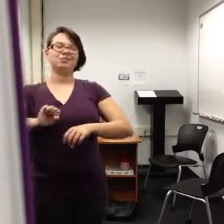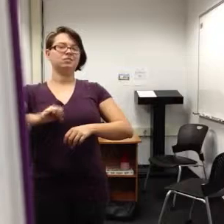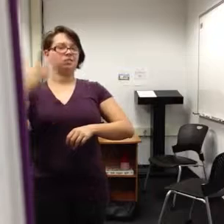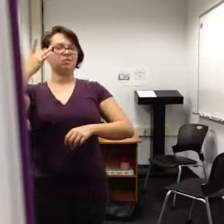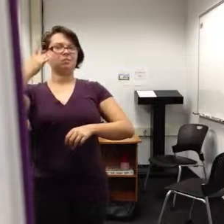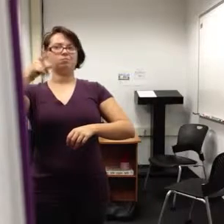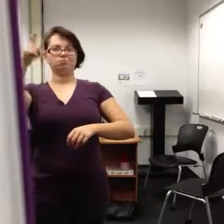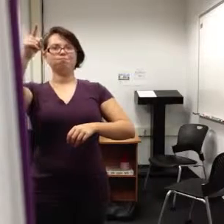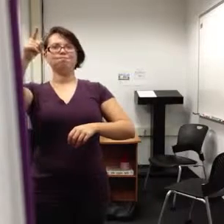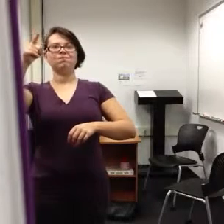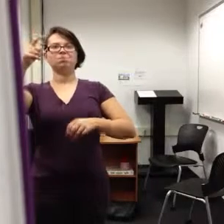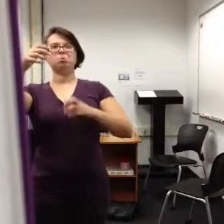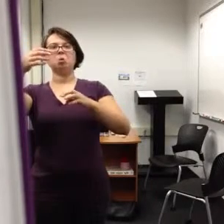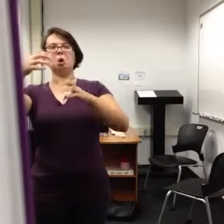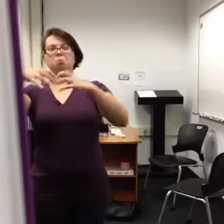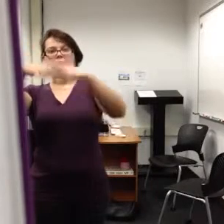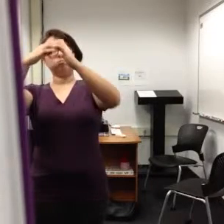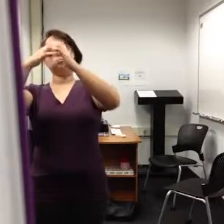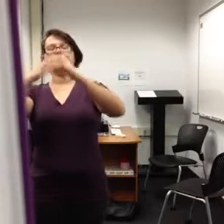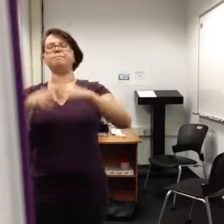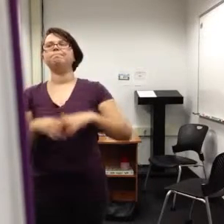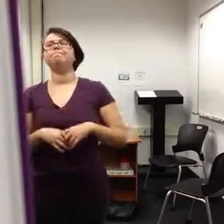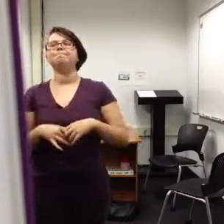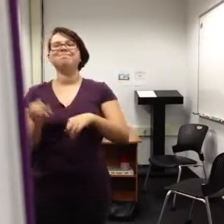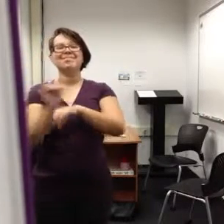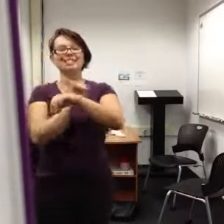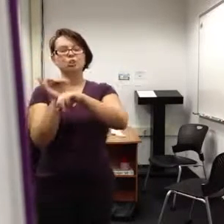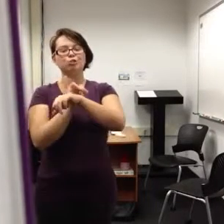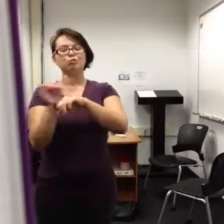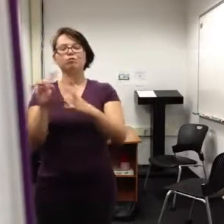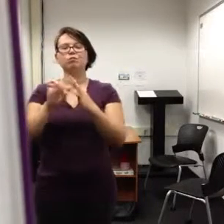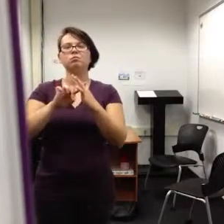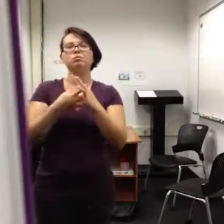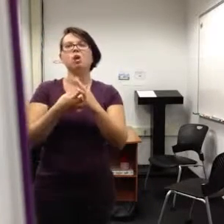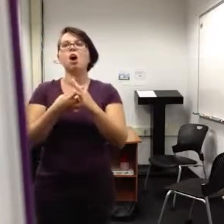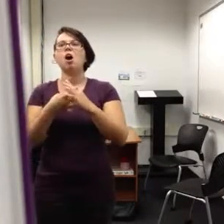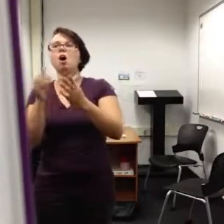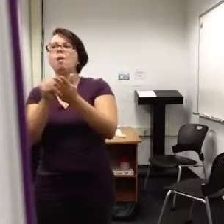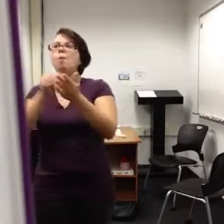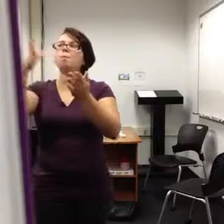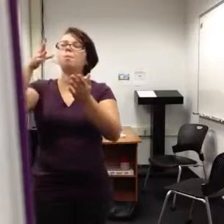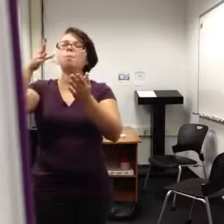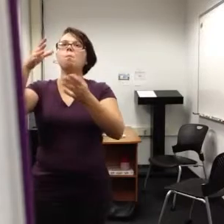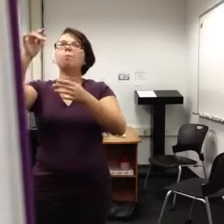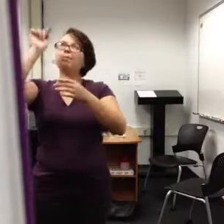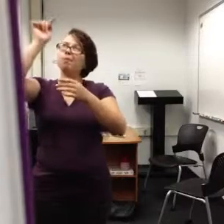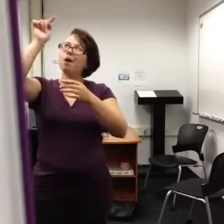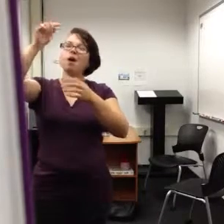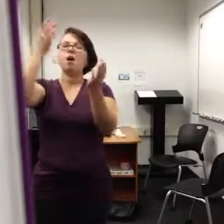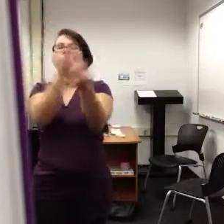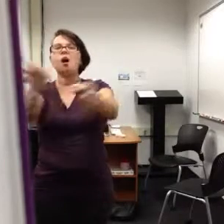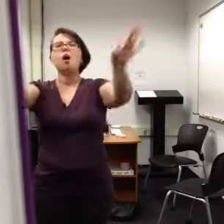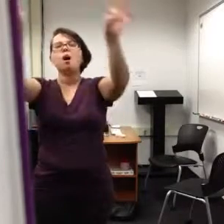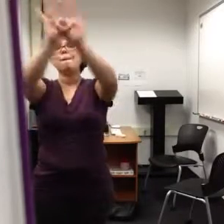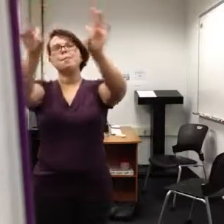industries began to concentrate wealth at the top. Far more than just landed aristocracy, we now had